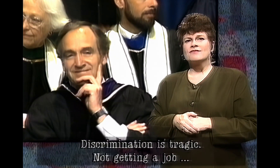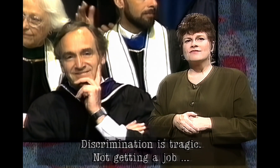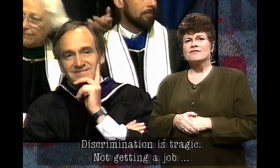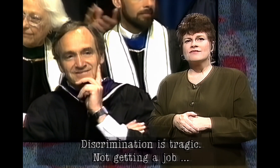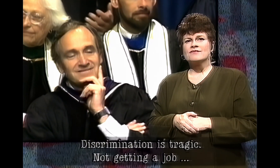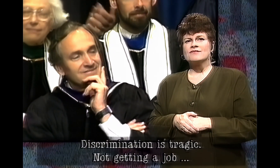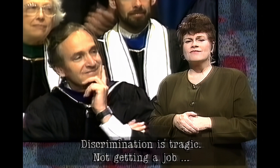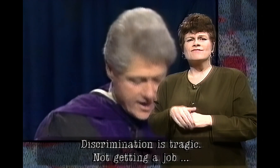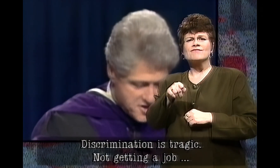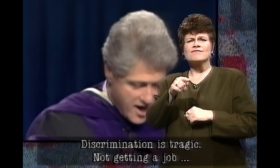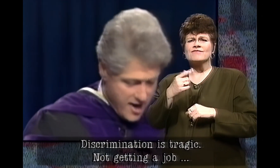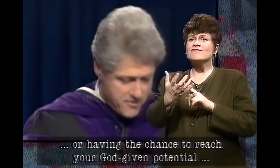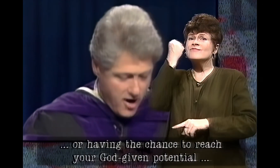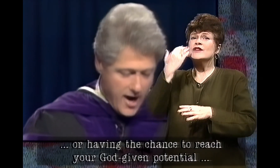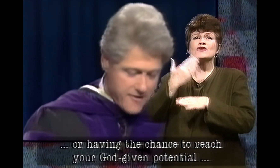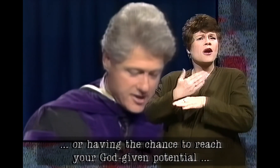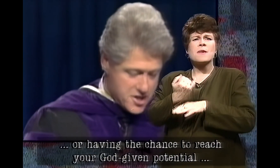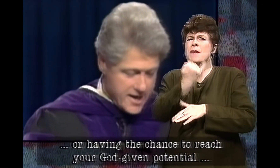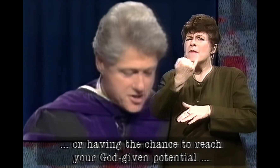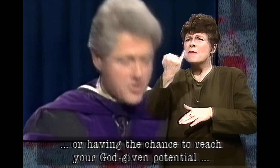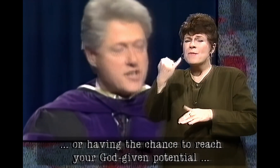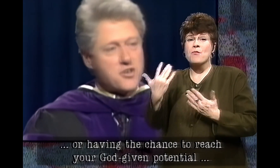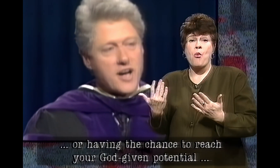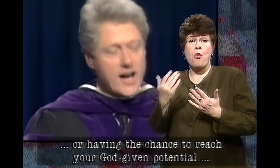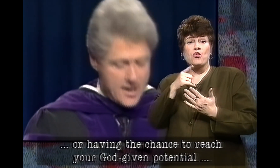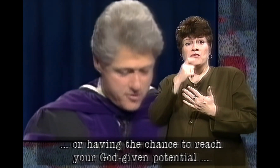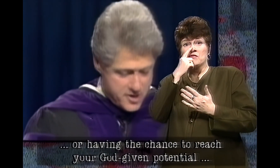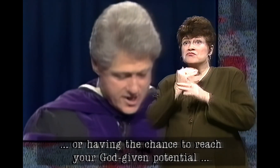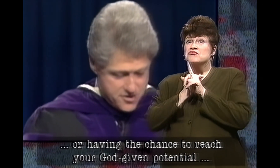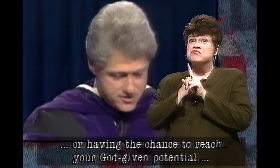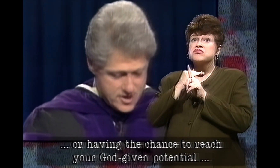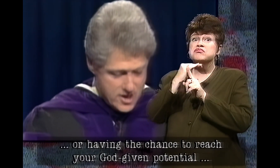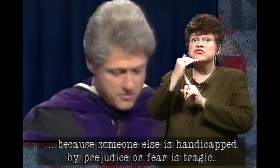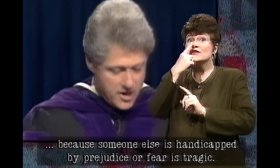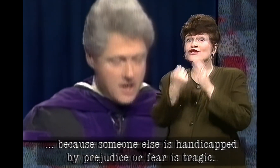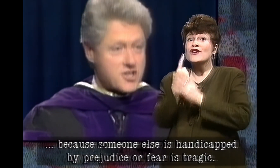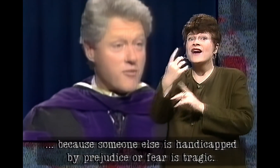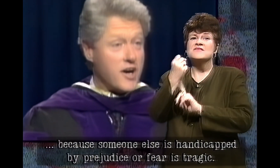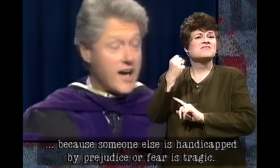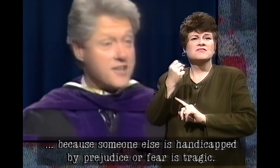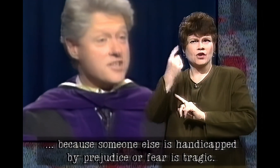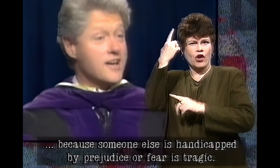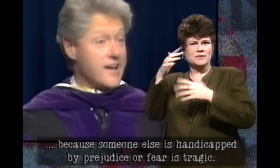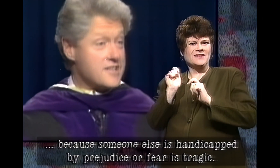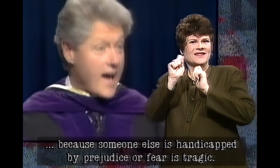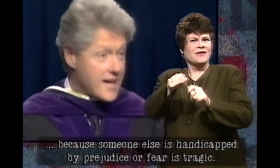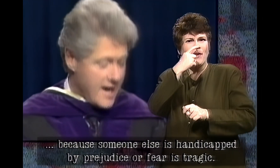Not getting a job or having the chance to reach your God-given potential because someone else is handicapped